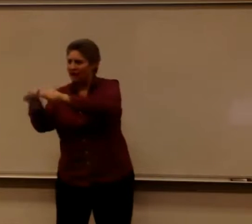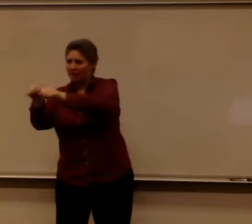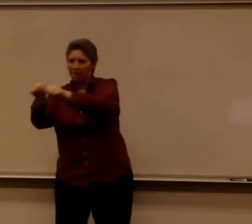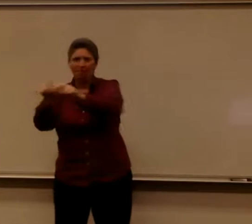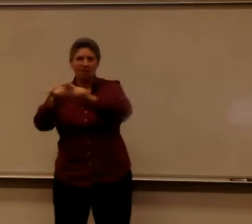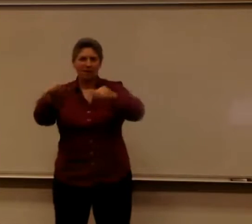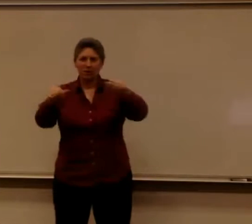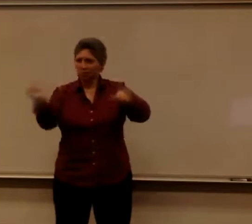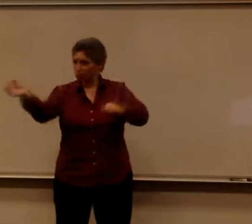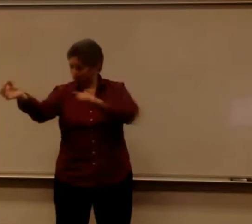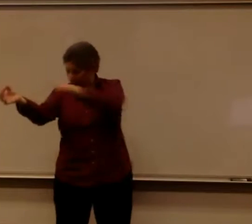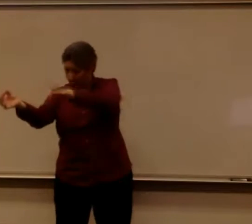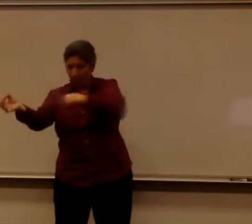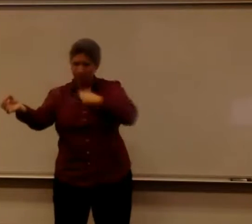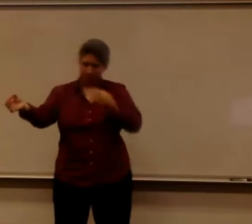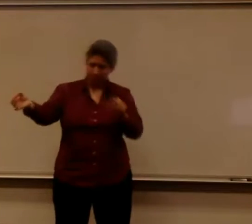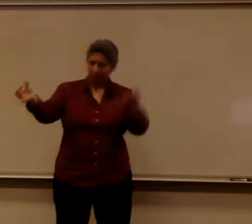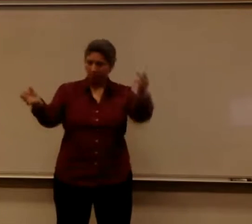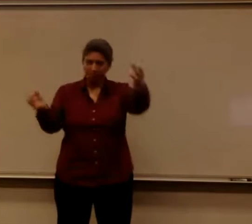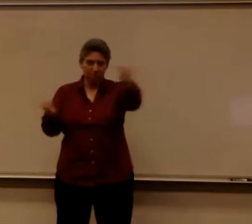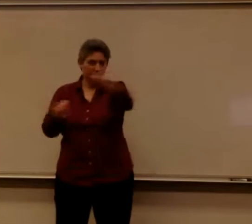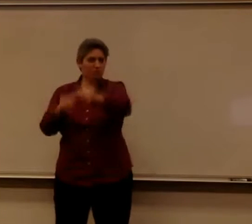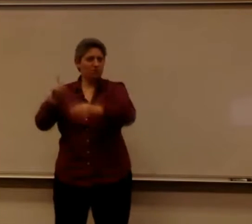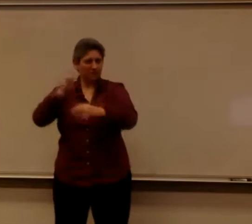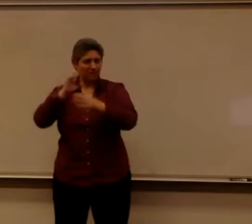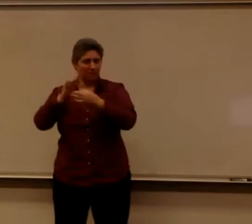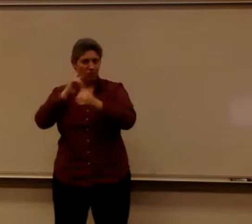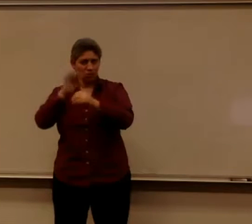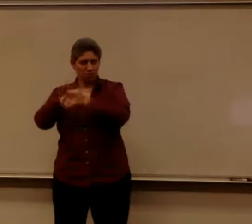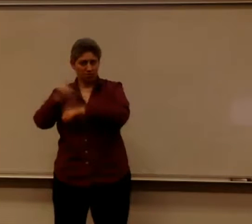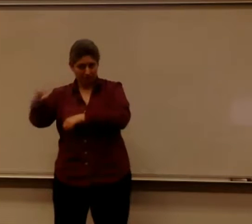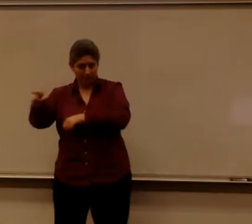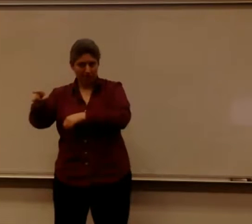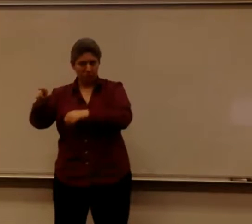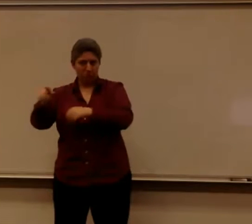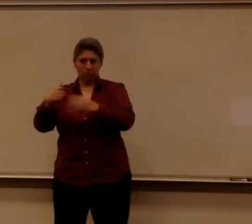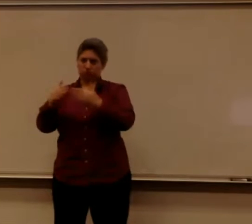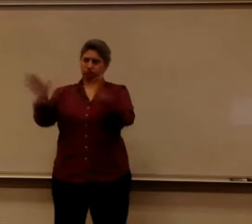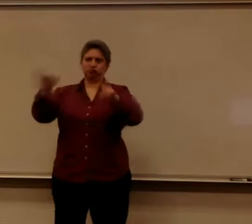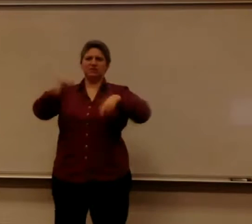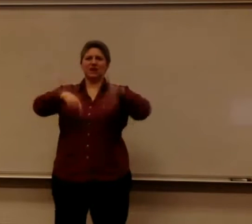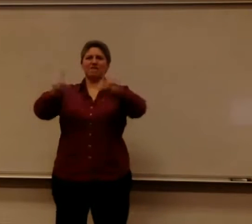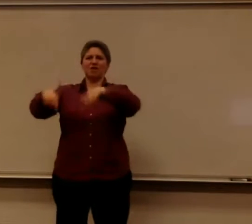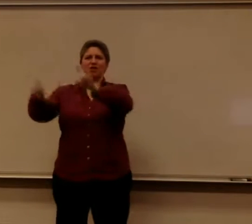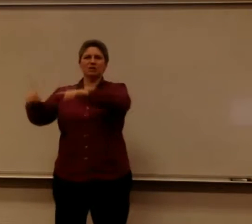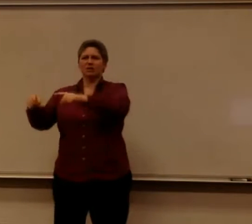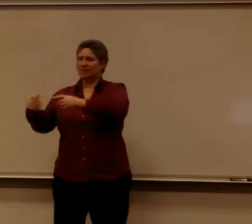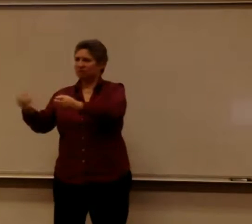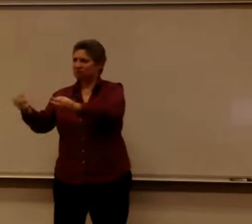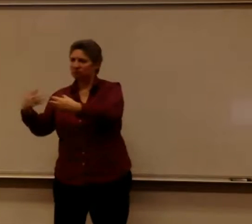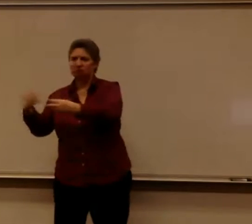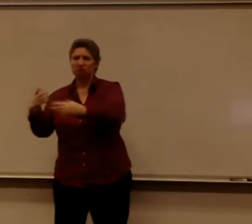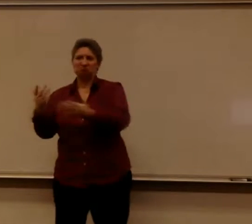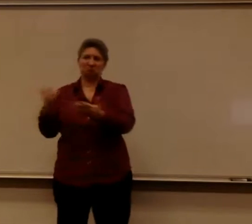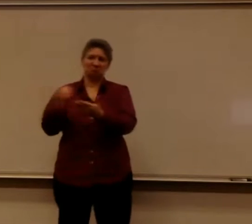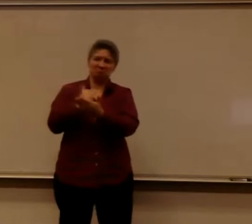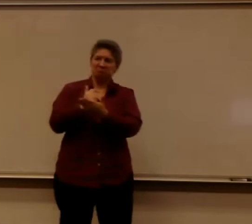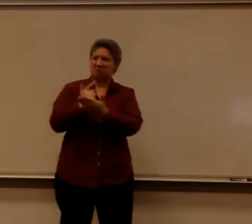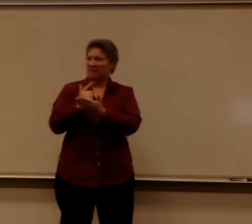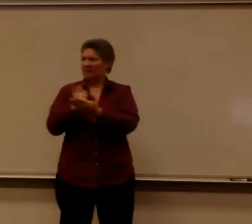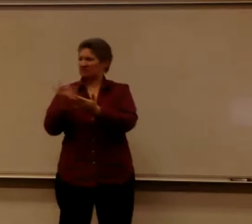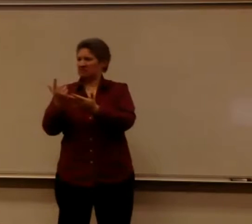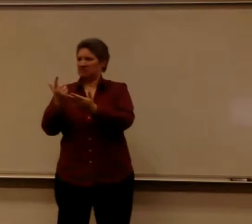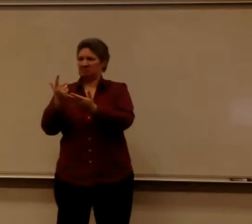about replicating that, it's about looking at what deaf organisations cover what, and each of us feeding in our own way to the Deaf Sector Partnership. So